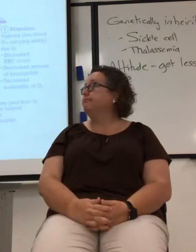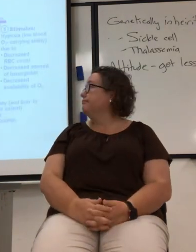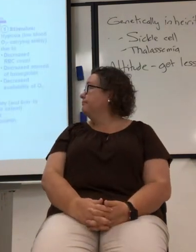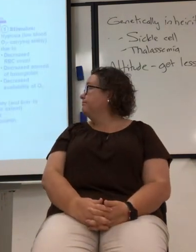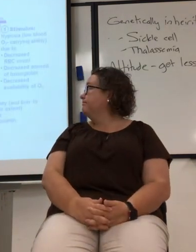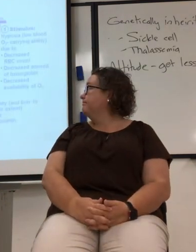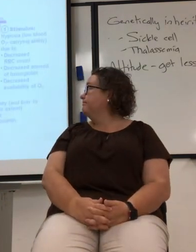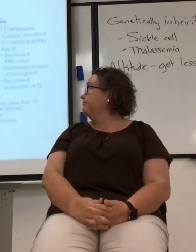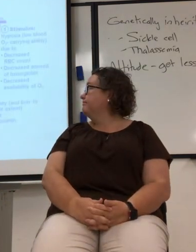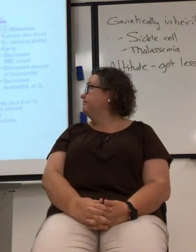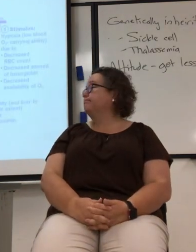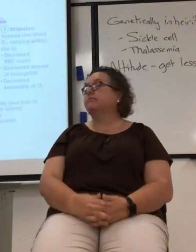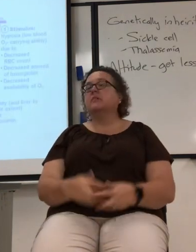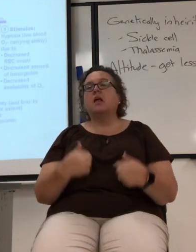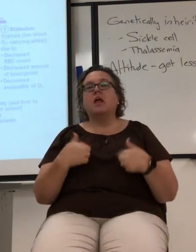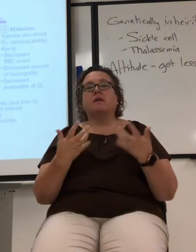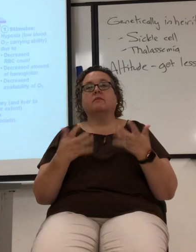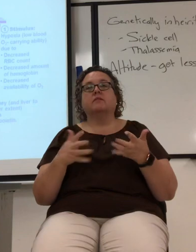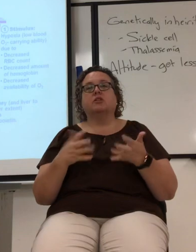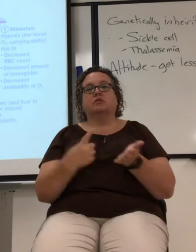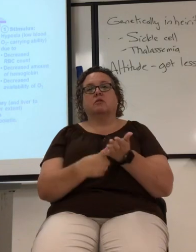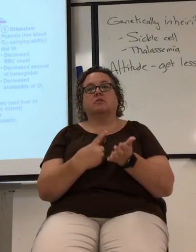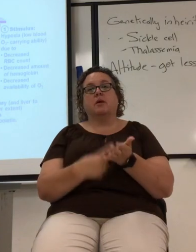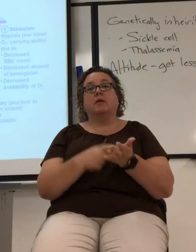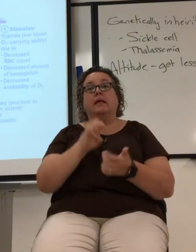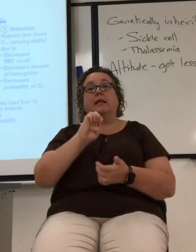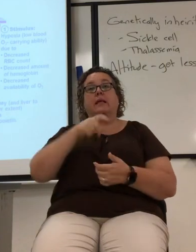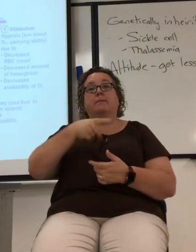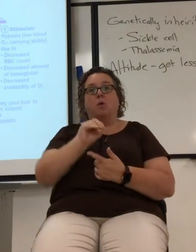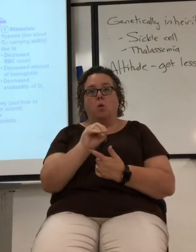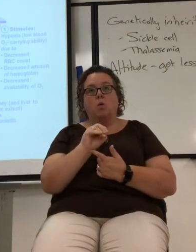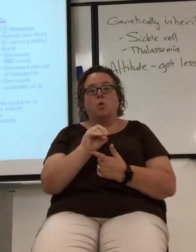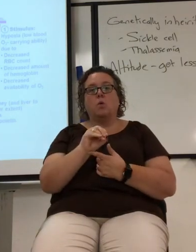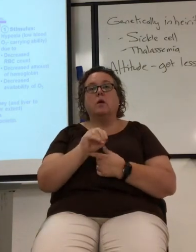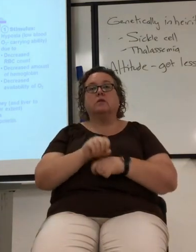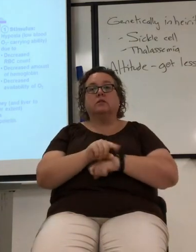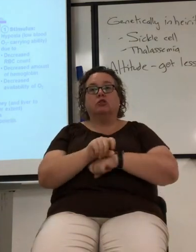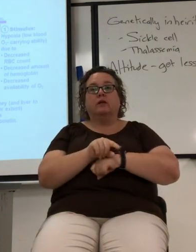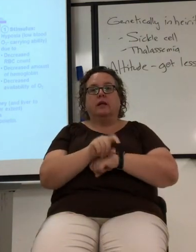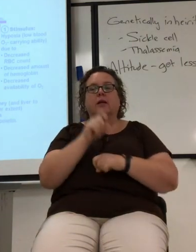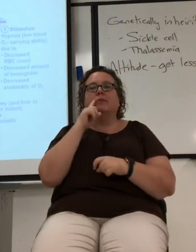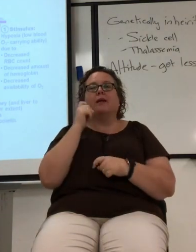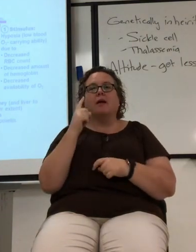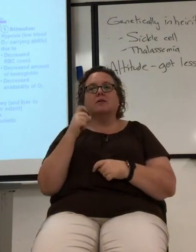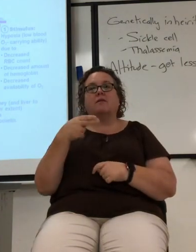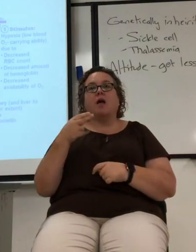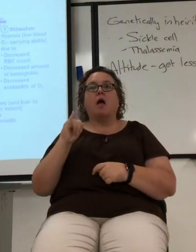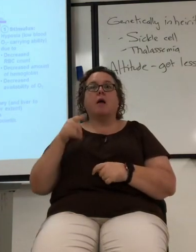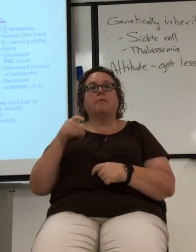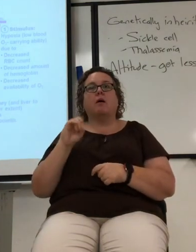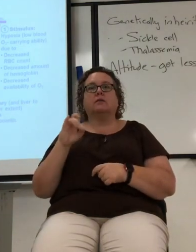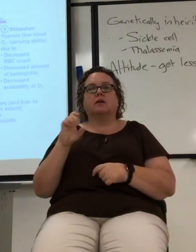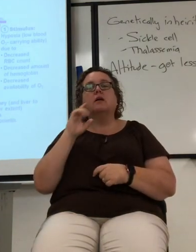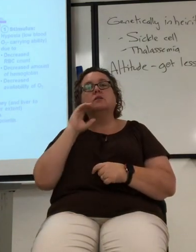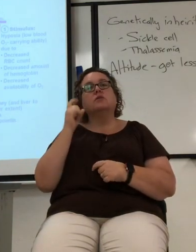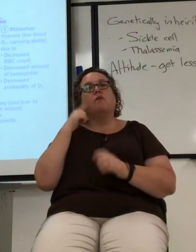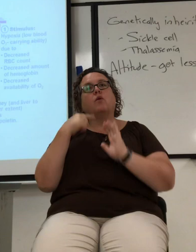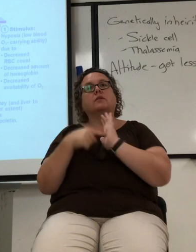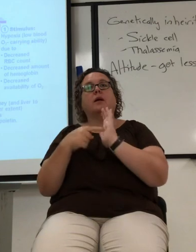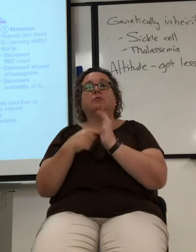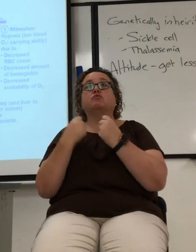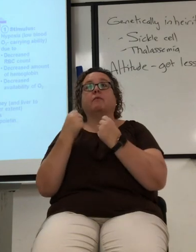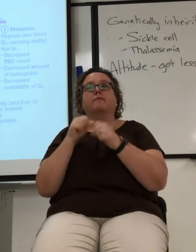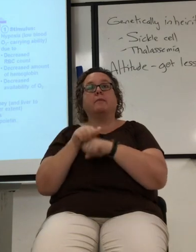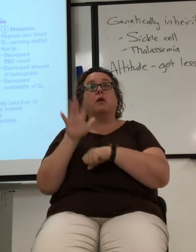I already talked about this. EPO is secreted in response to hypoxic conditions, you know, like driving up to the mountain